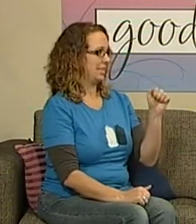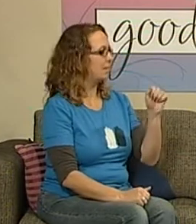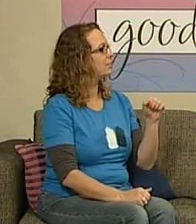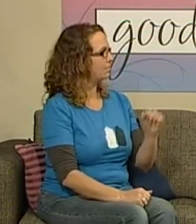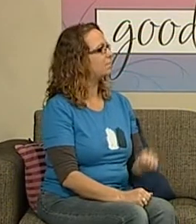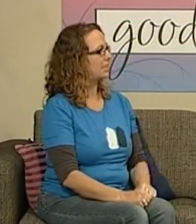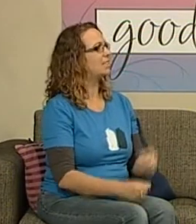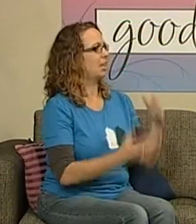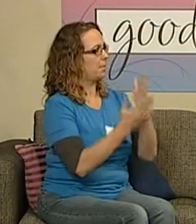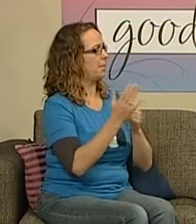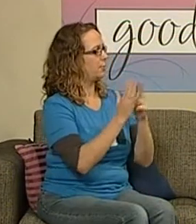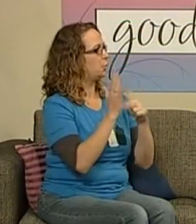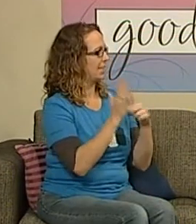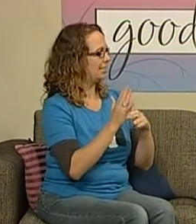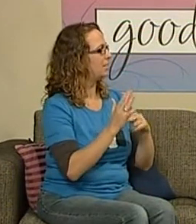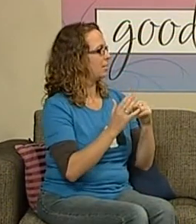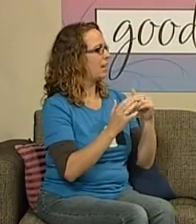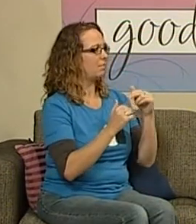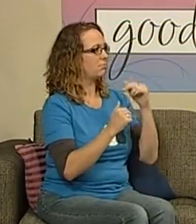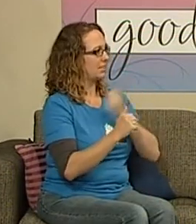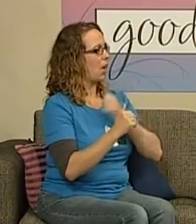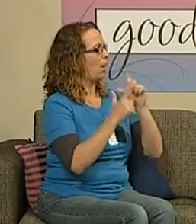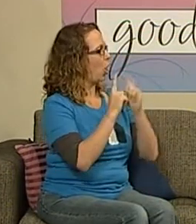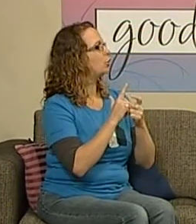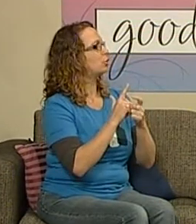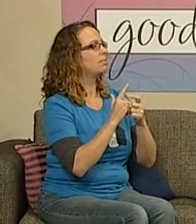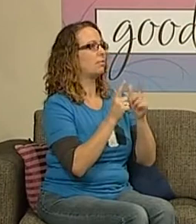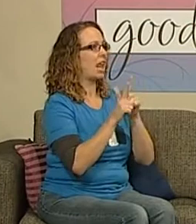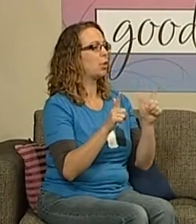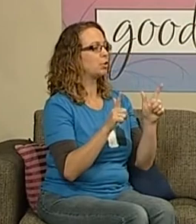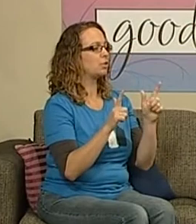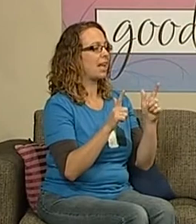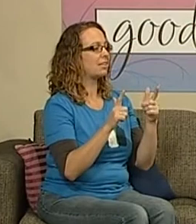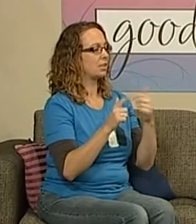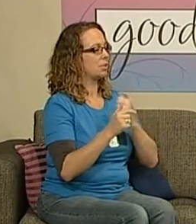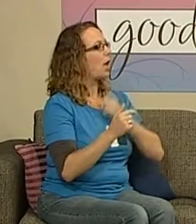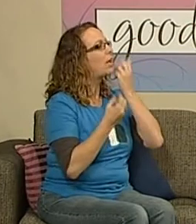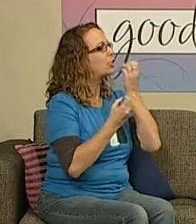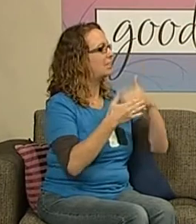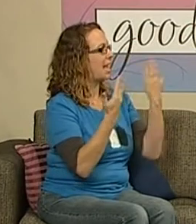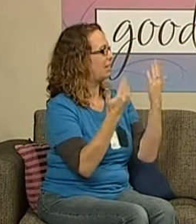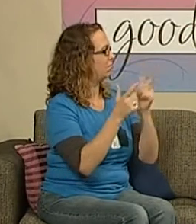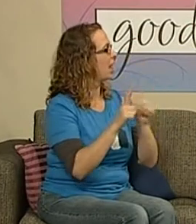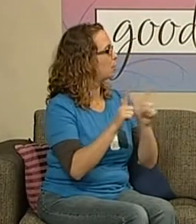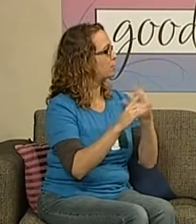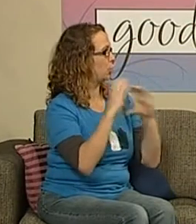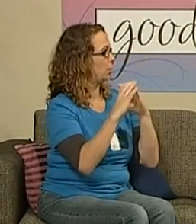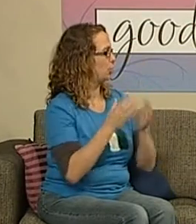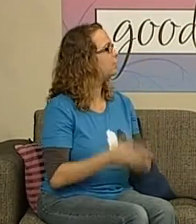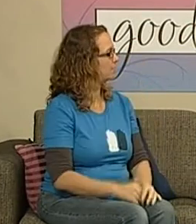Yeah, it is. It's really important because it's an official language of New Zealand and it's linked to our culture, and deaf people use that language